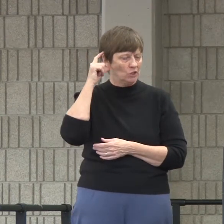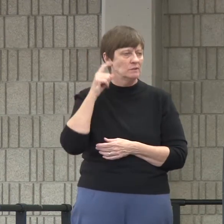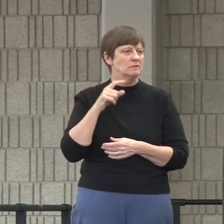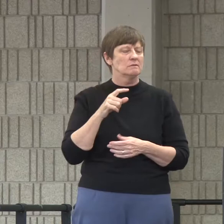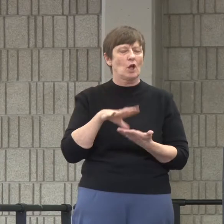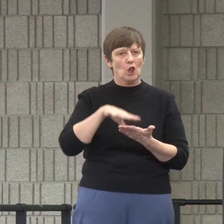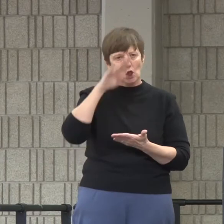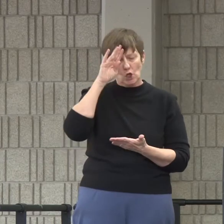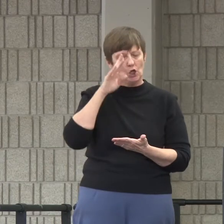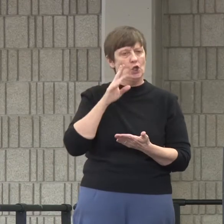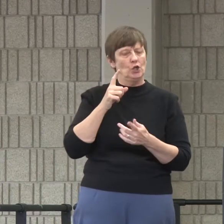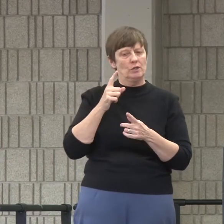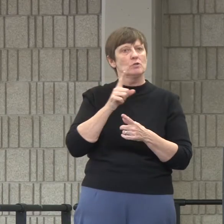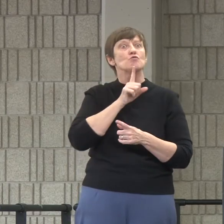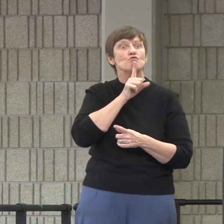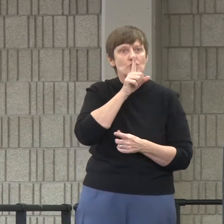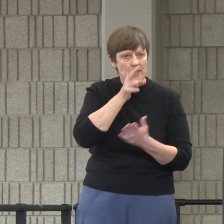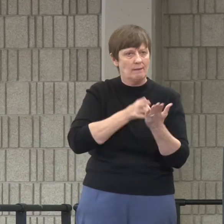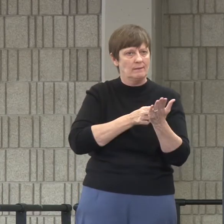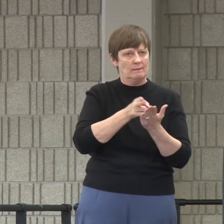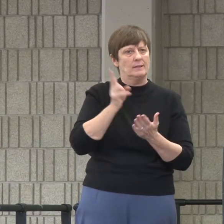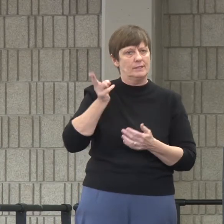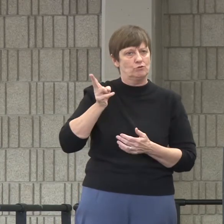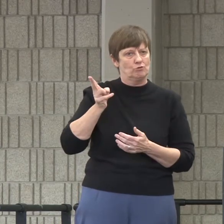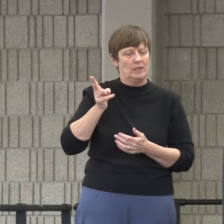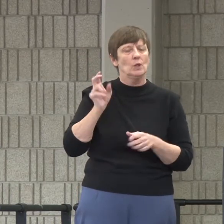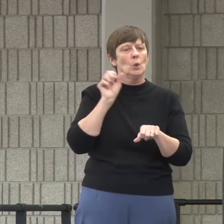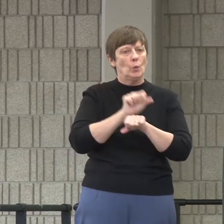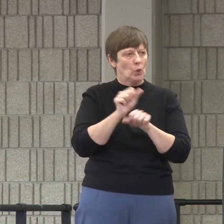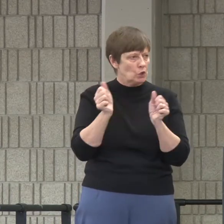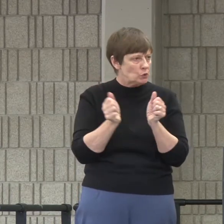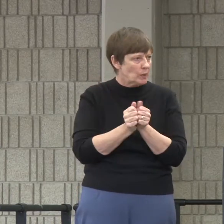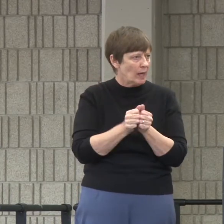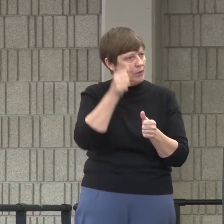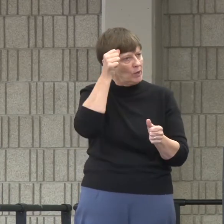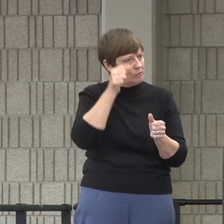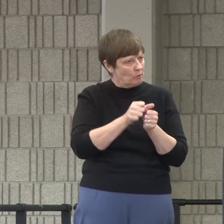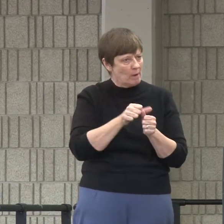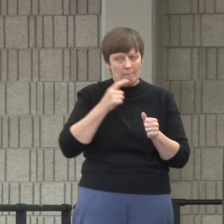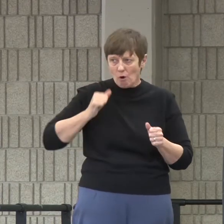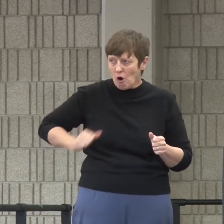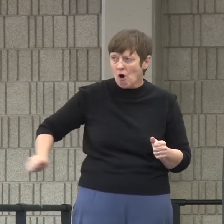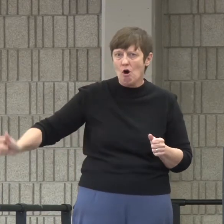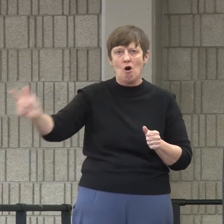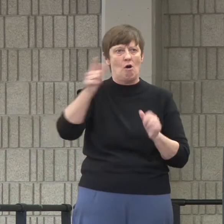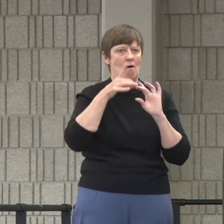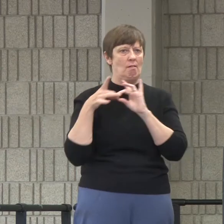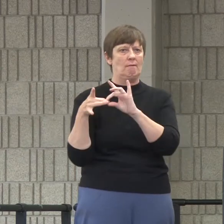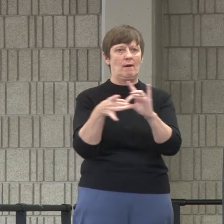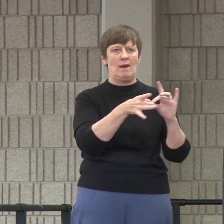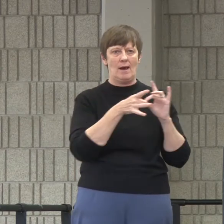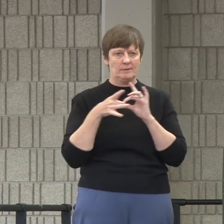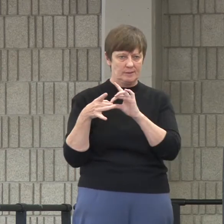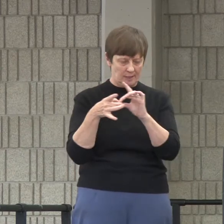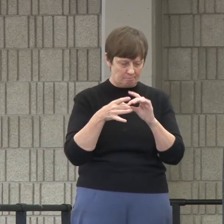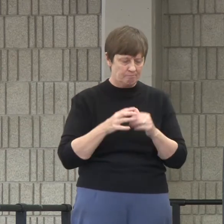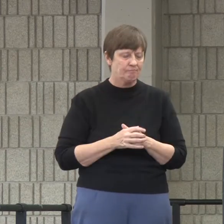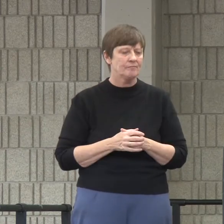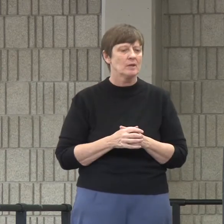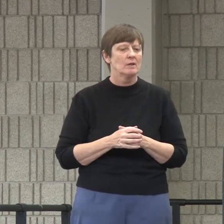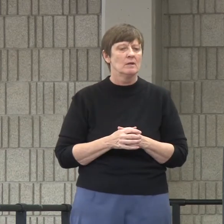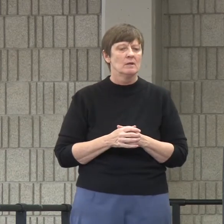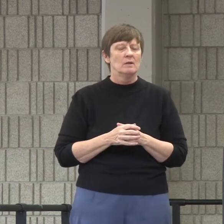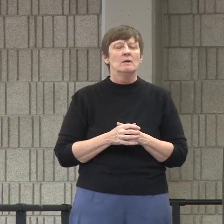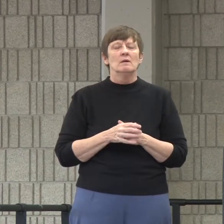true history and let's work together and remember that we're all connected. The late, great Dr.